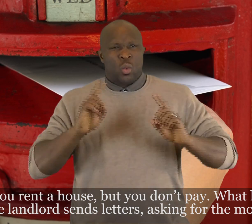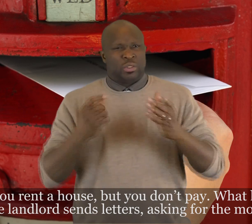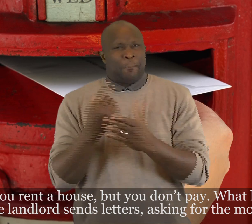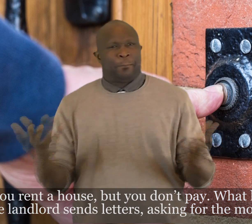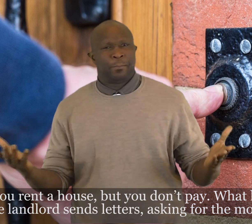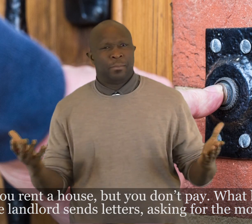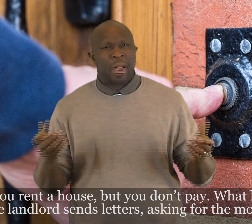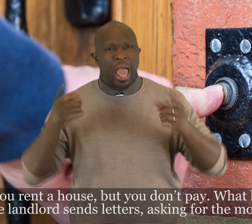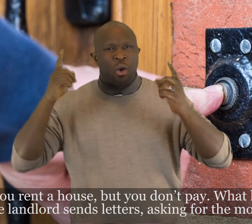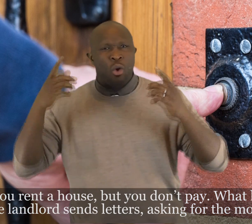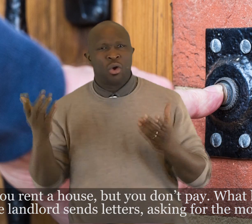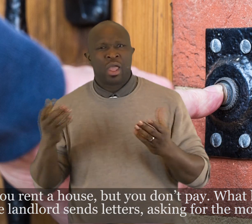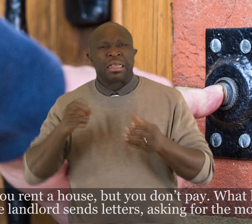starts to send us letters.